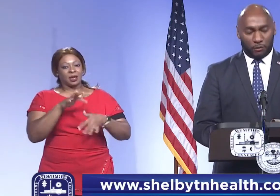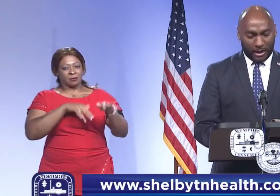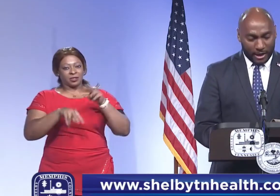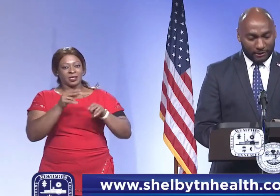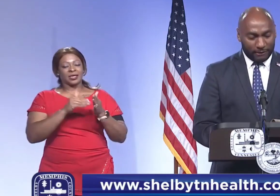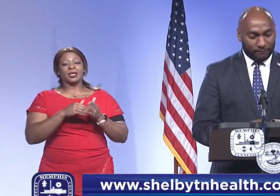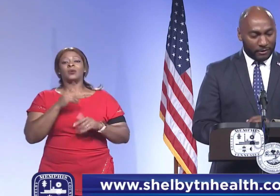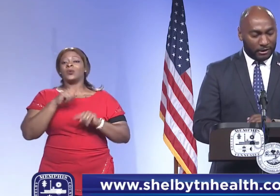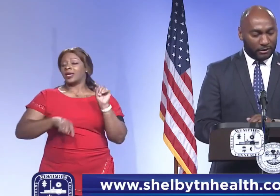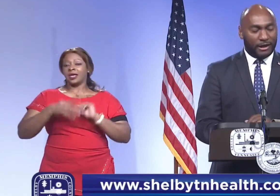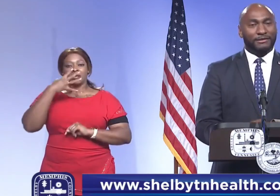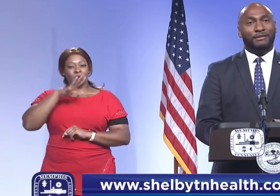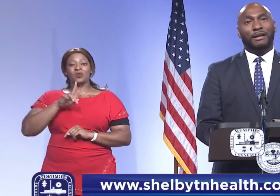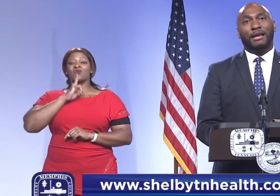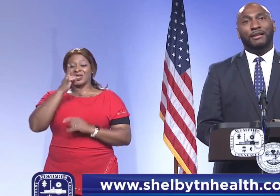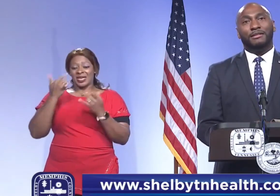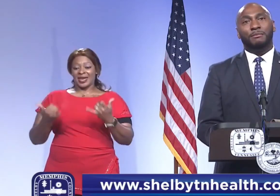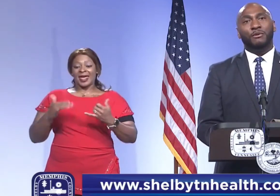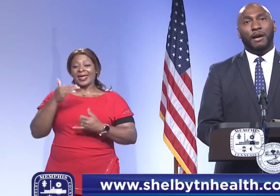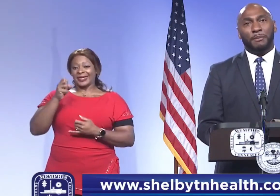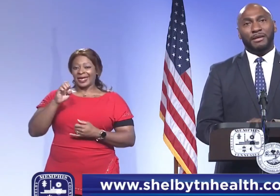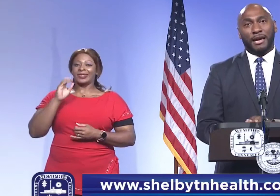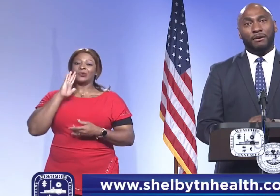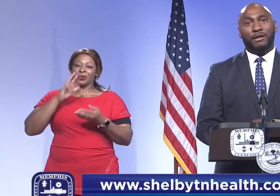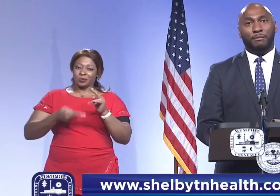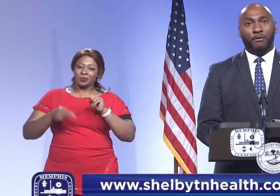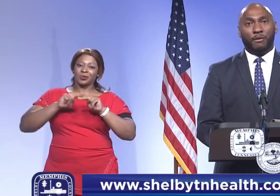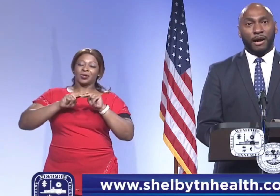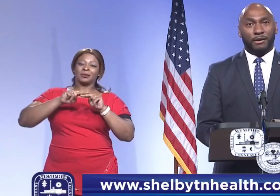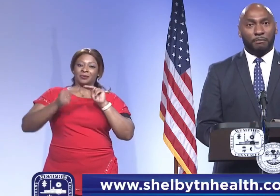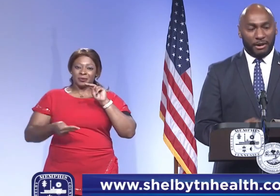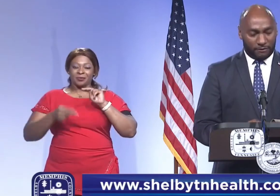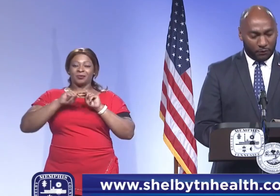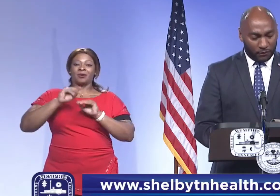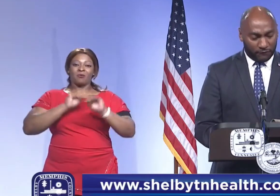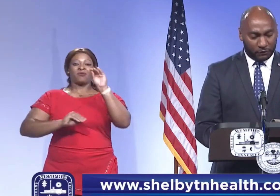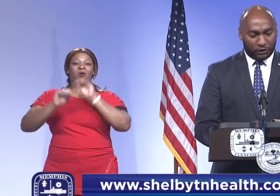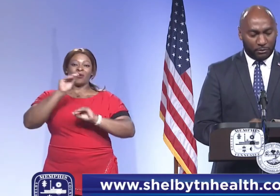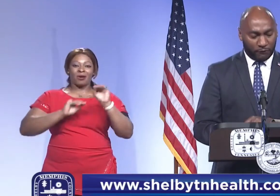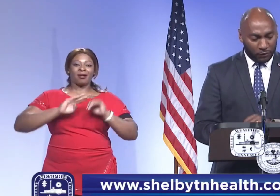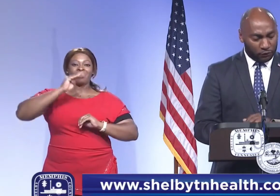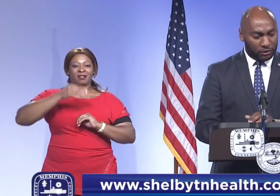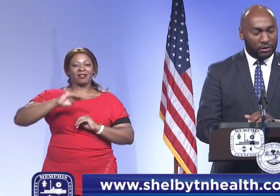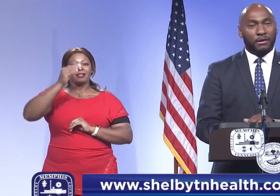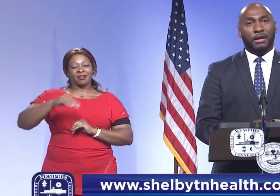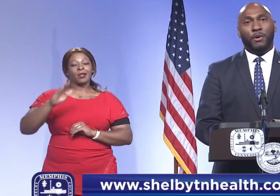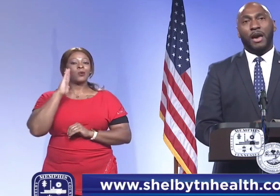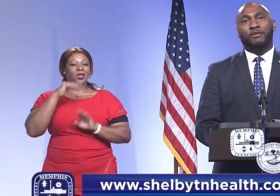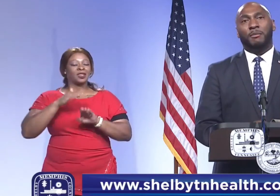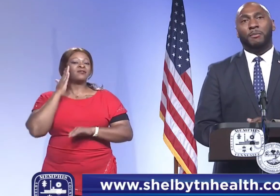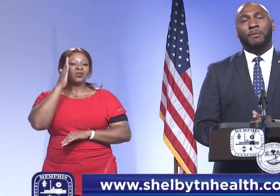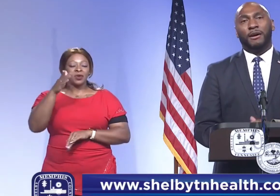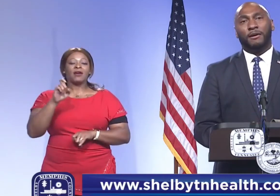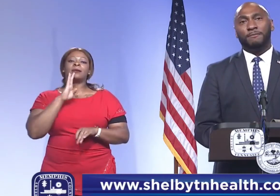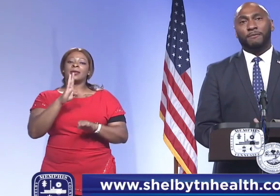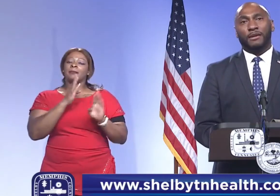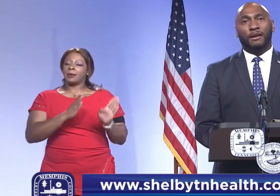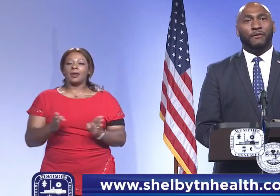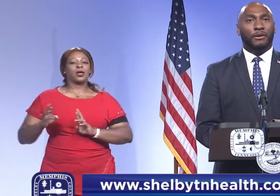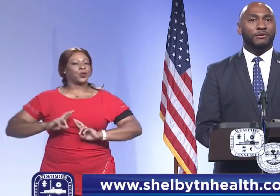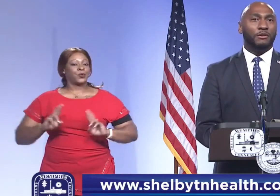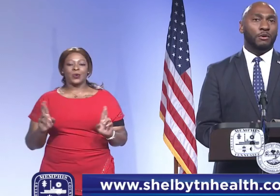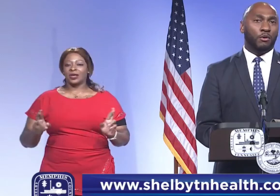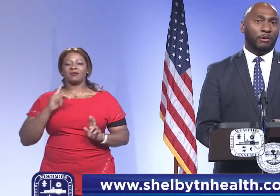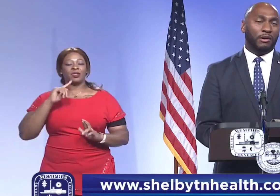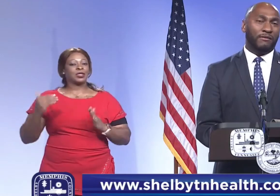the reality that our cases are likely to move up and down and move around a bit for the foreseeable future, and we have to be prepared for